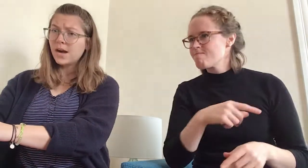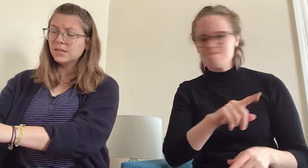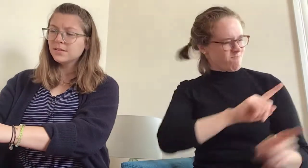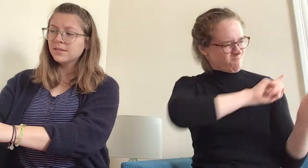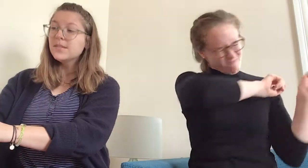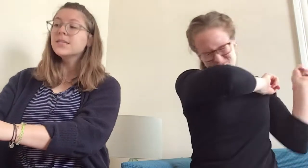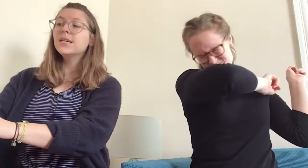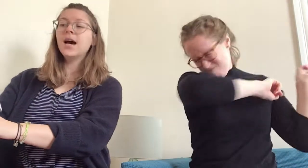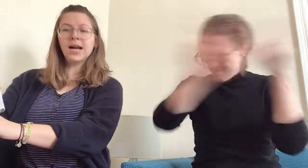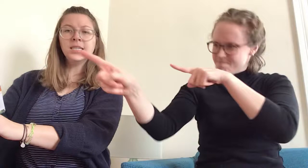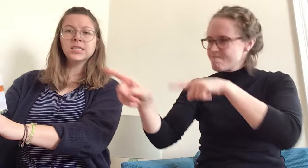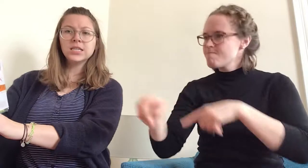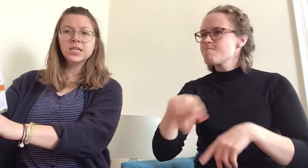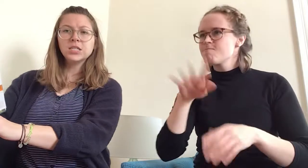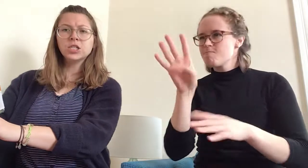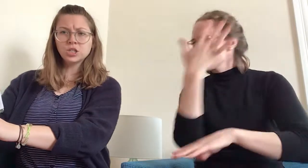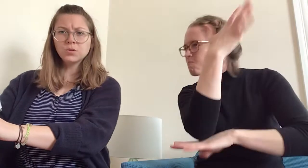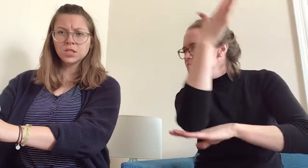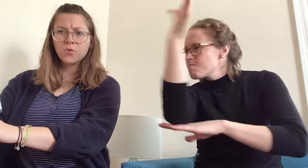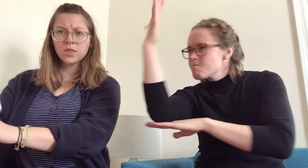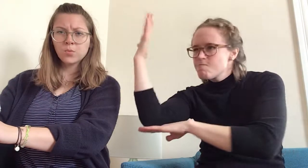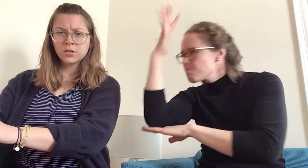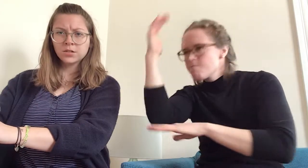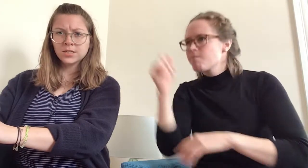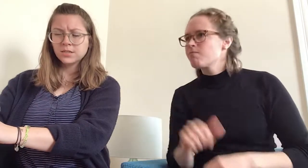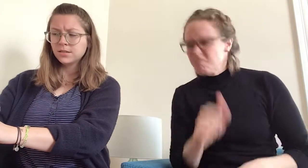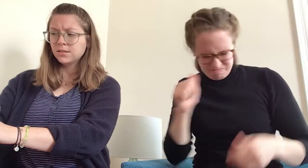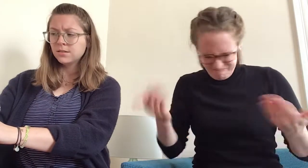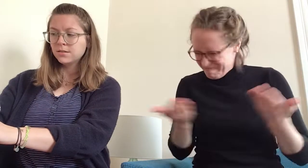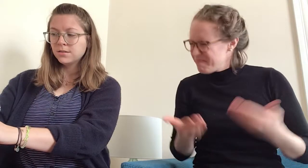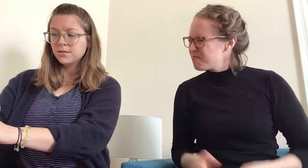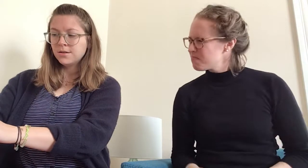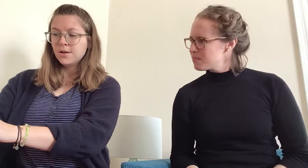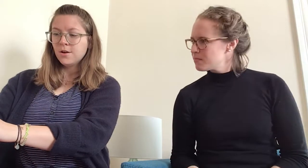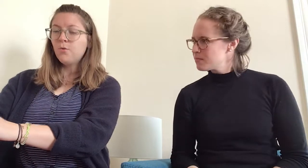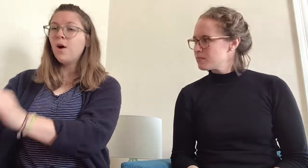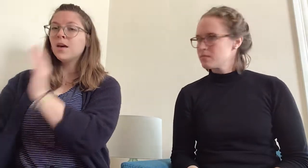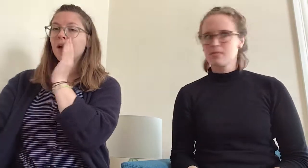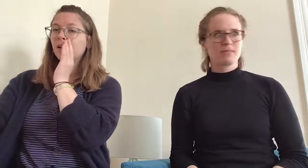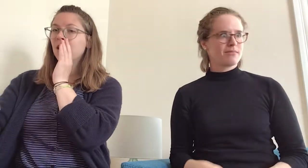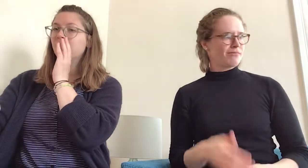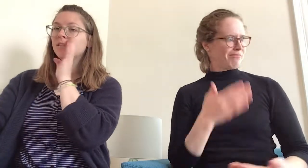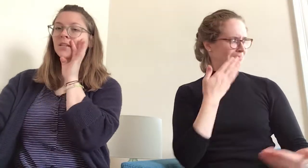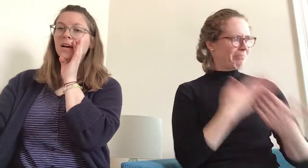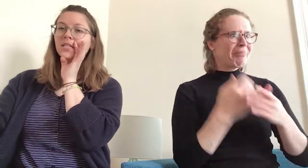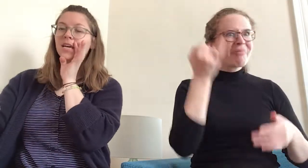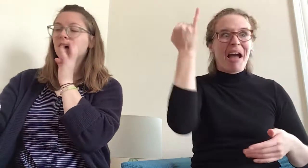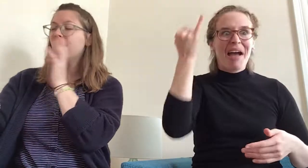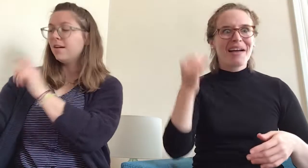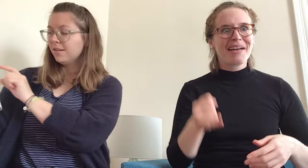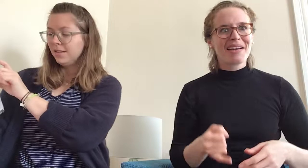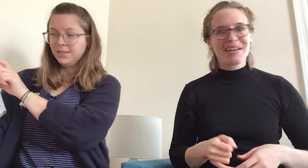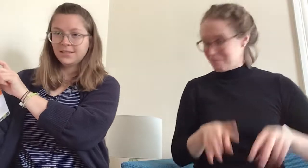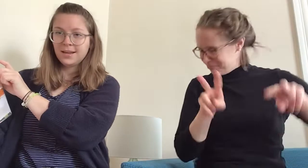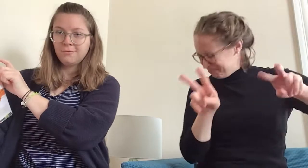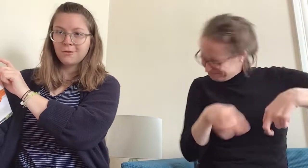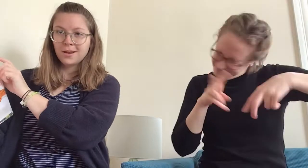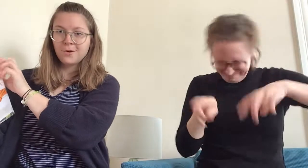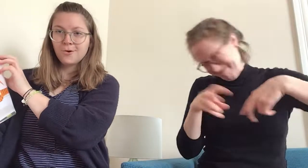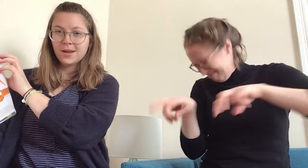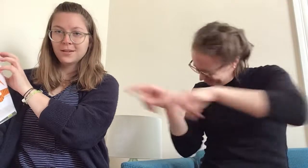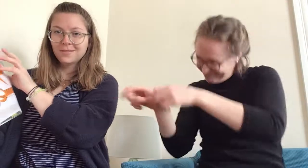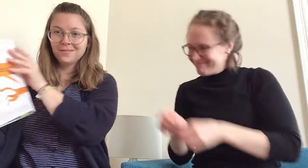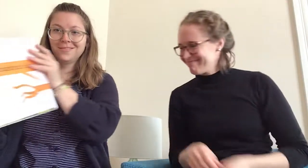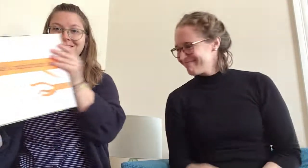so wild, kindly do so in the wilderness. What a magnificent idea, he said,